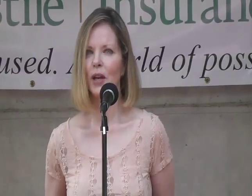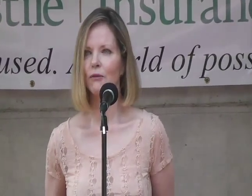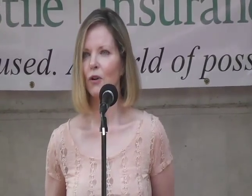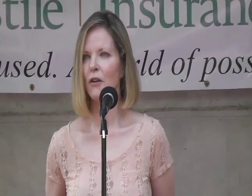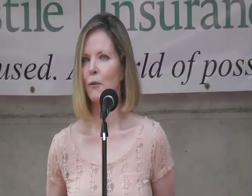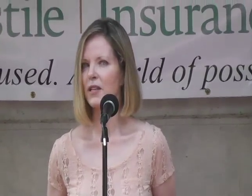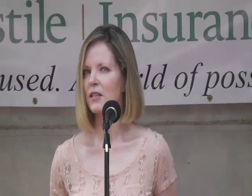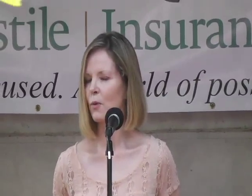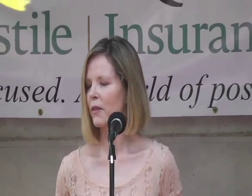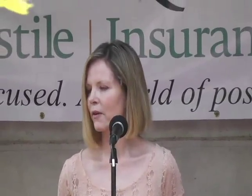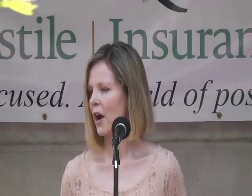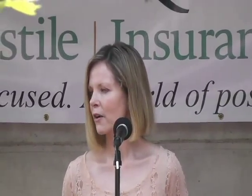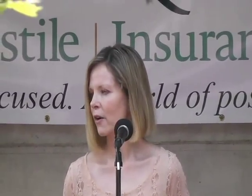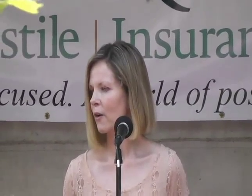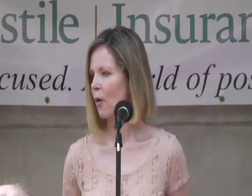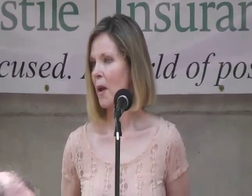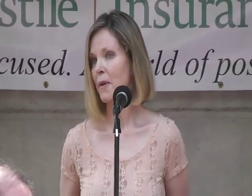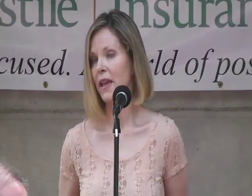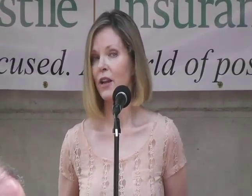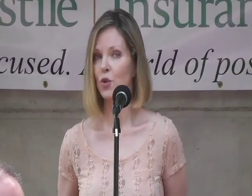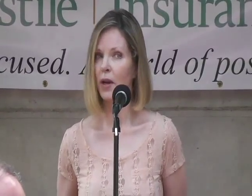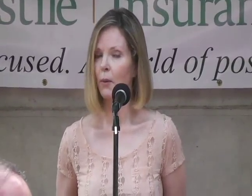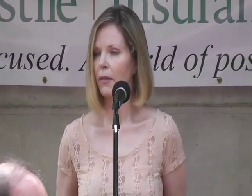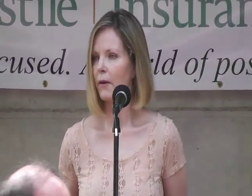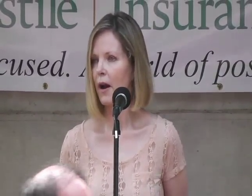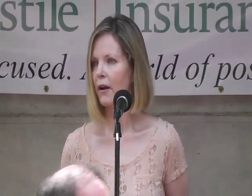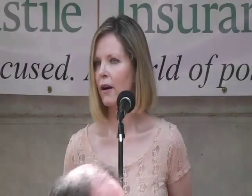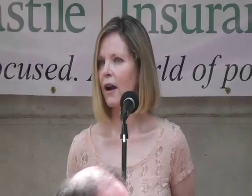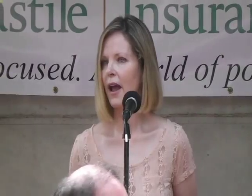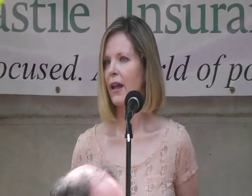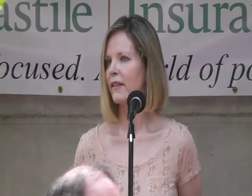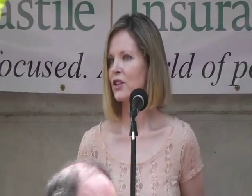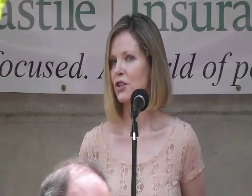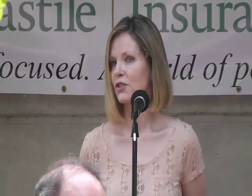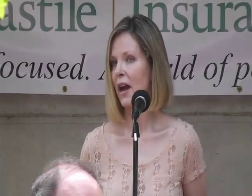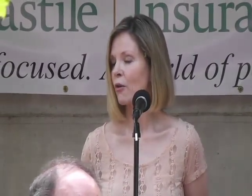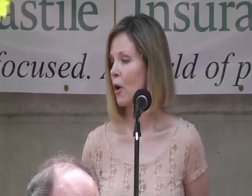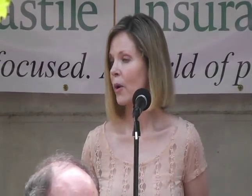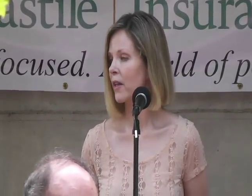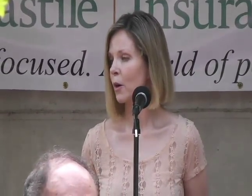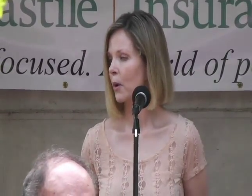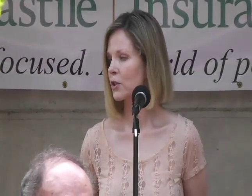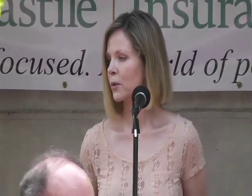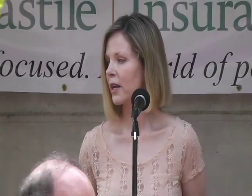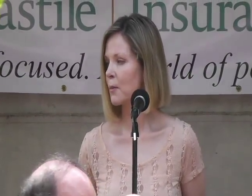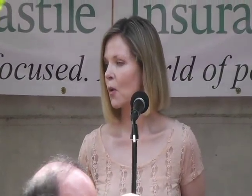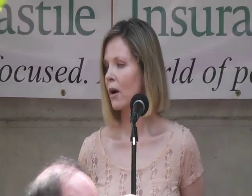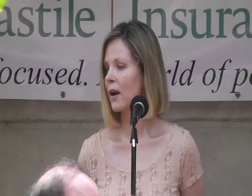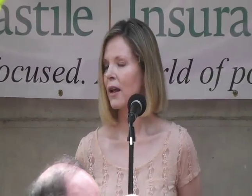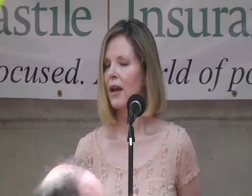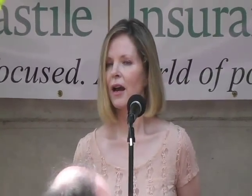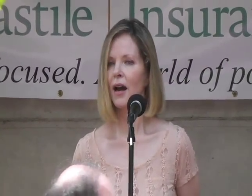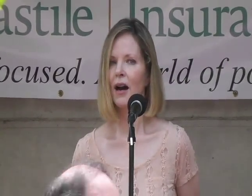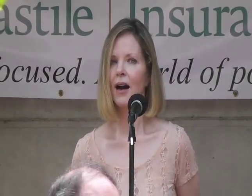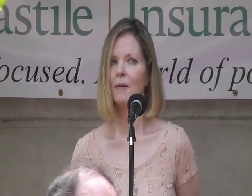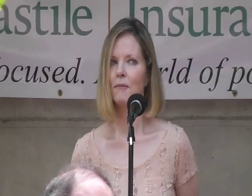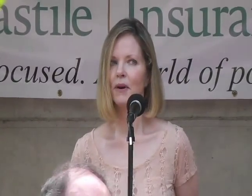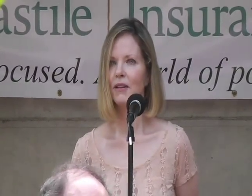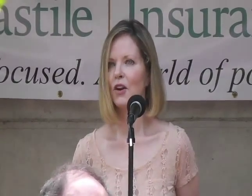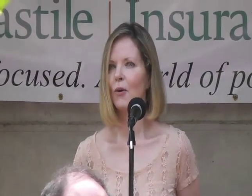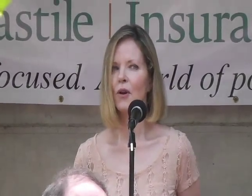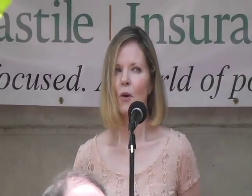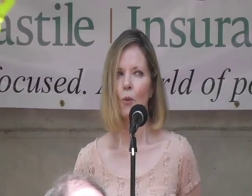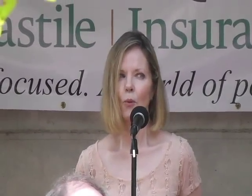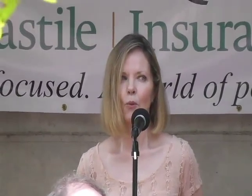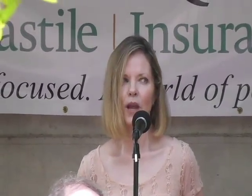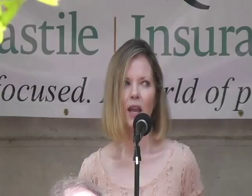They're doing it for other reasons when they're younger, or maybe they enjoyed it when they're younger and they just outgrow it. They don't want to do it anymore.